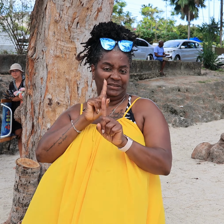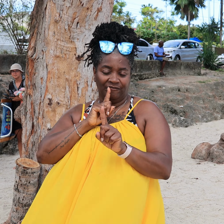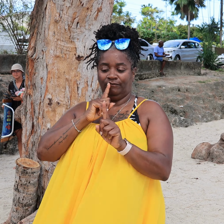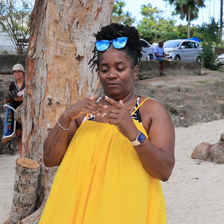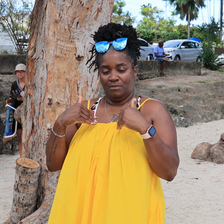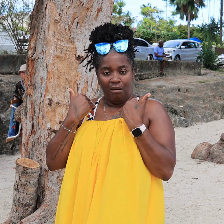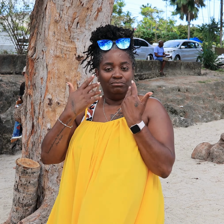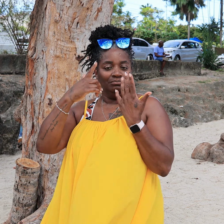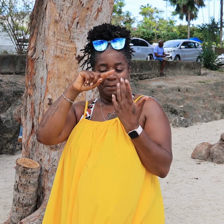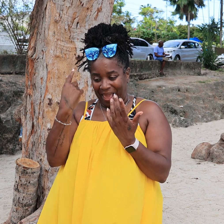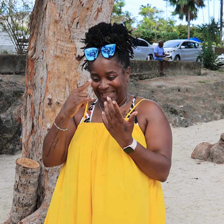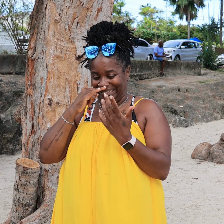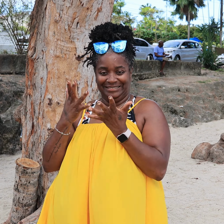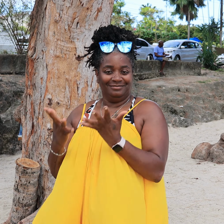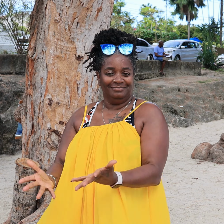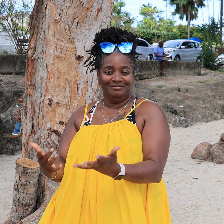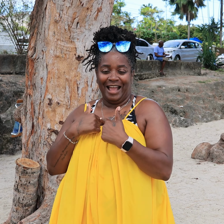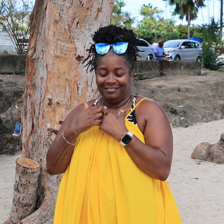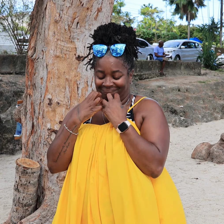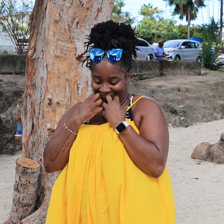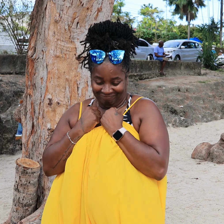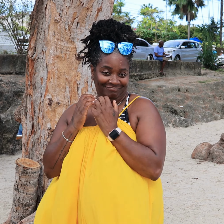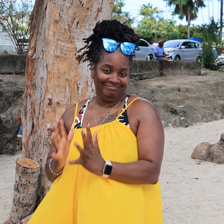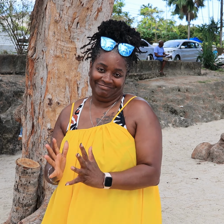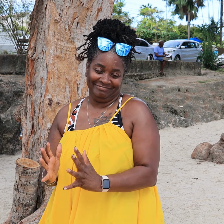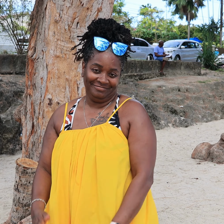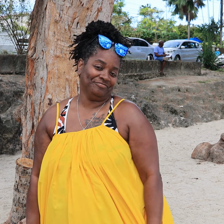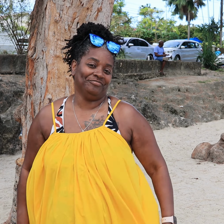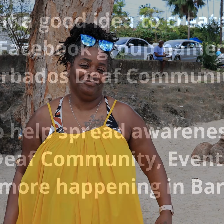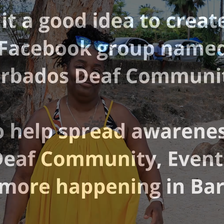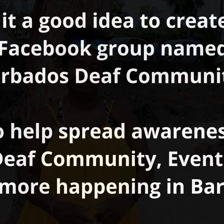it for the deaf, the young black deaf kids here. I would love that.